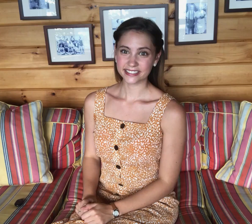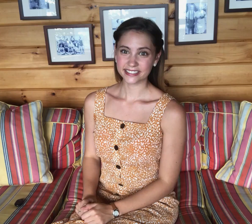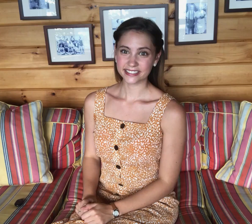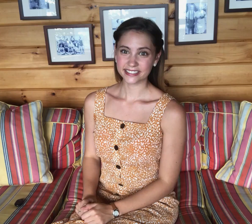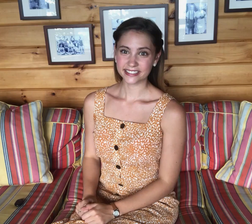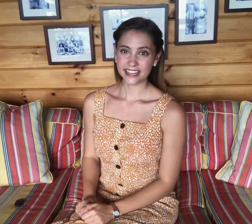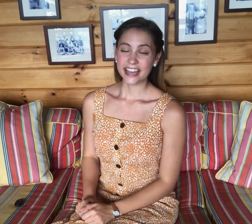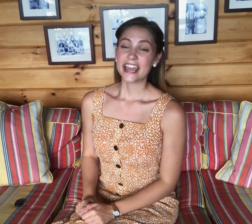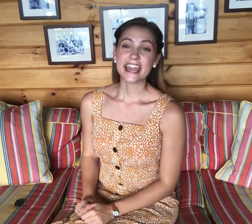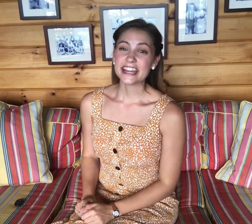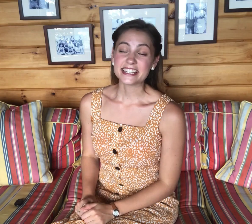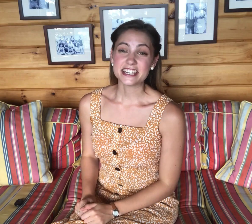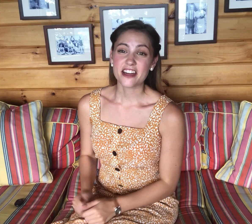our good morning song.